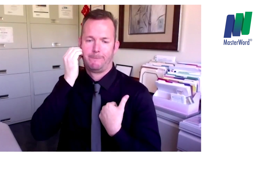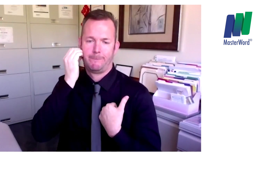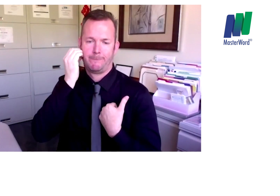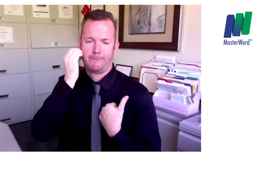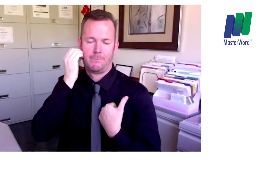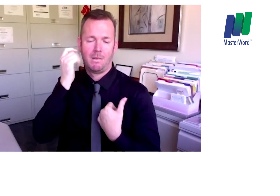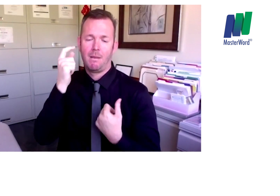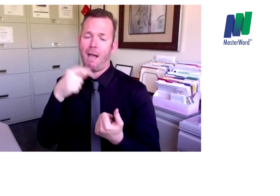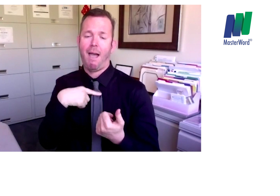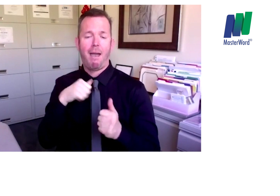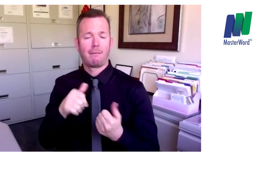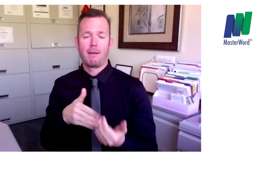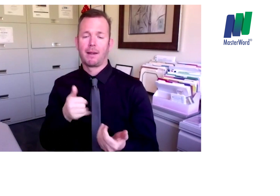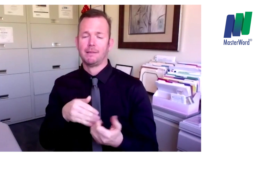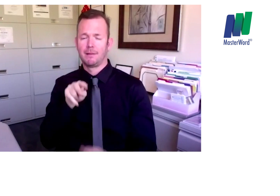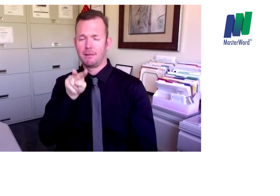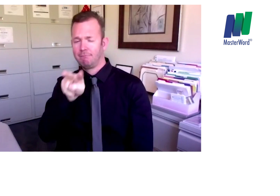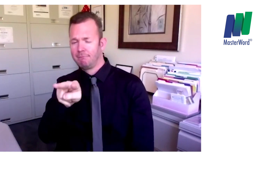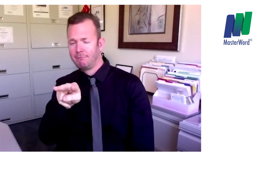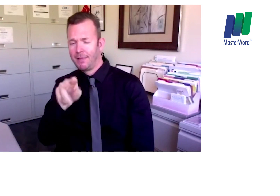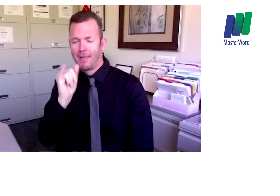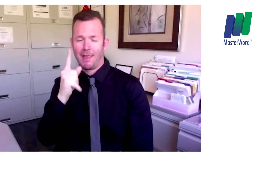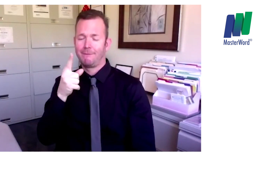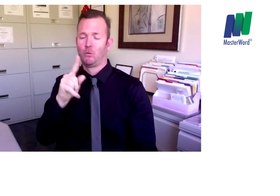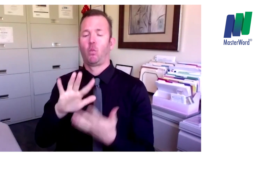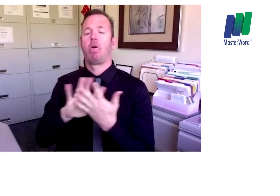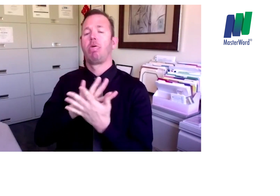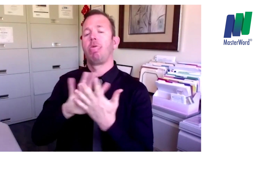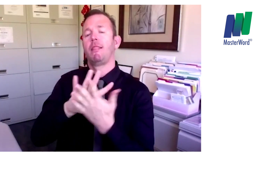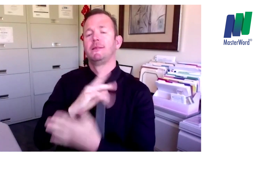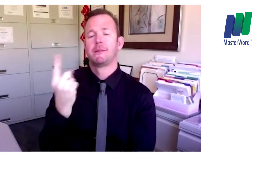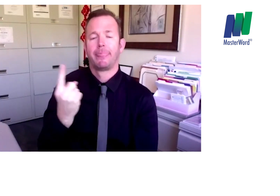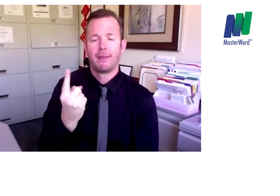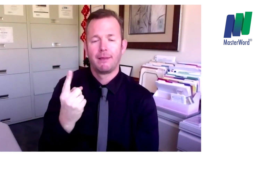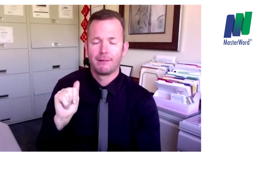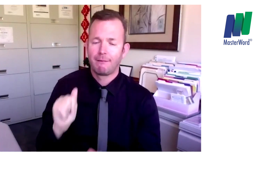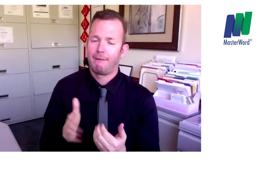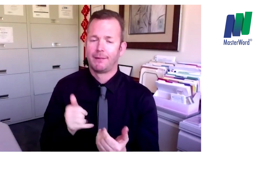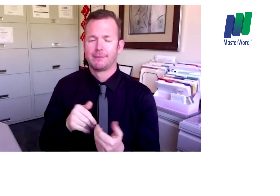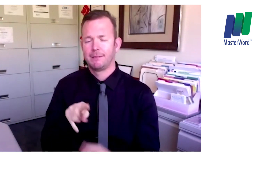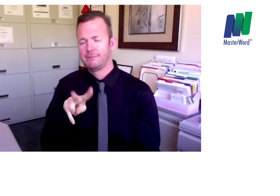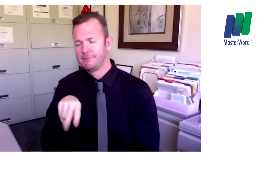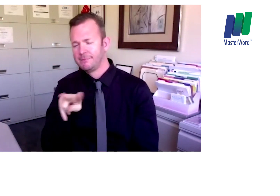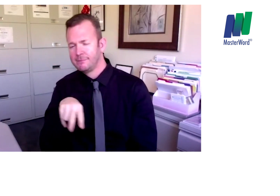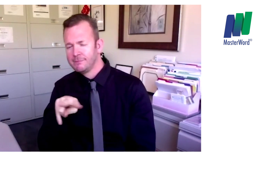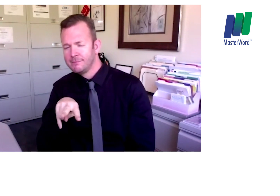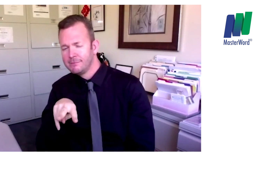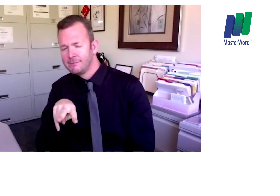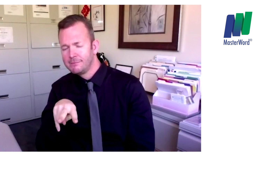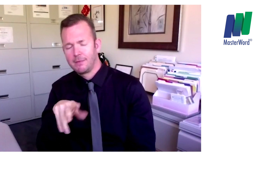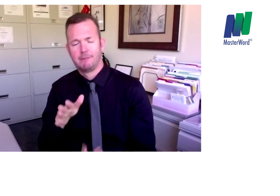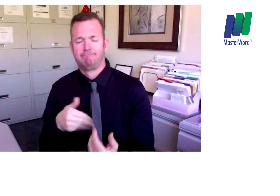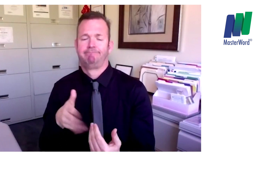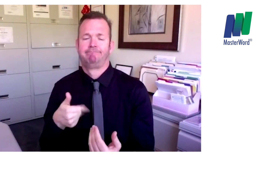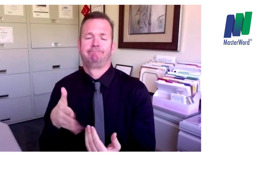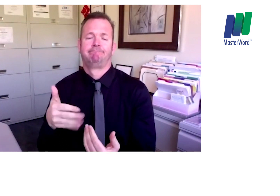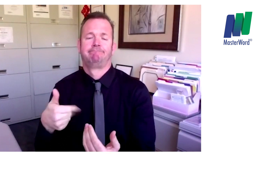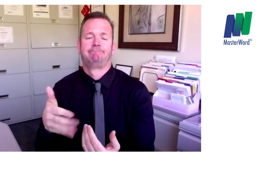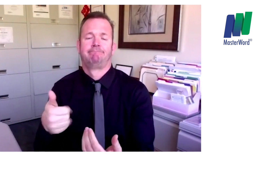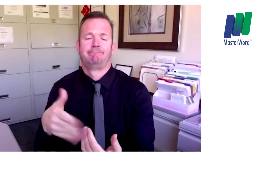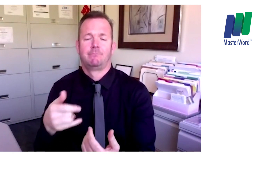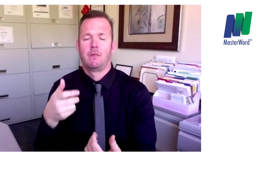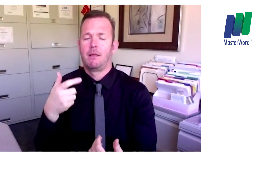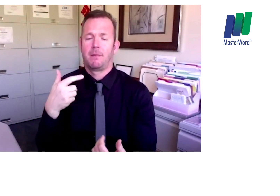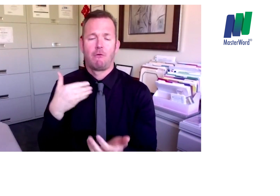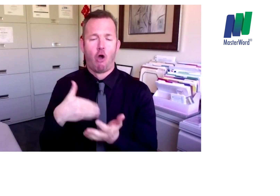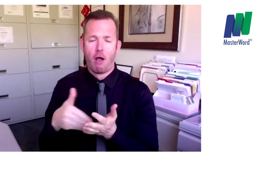It's a survival technique that we've developed in our whole community. Usually we can tell pretty easily if someone is maybe perhaps